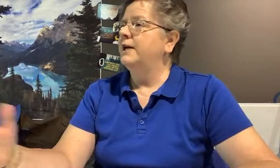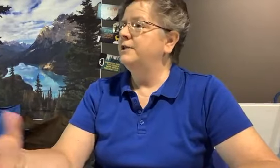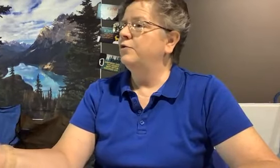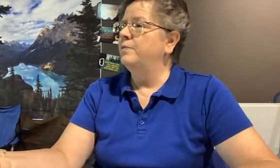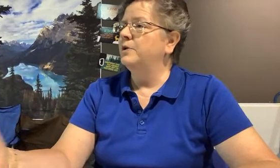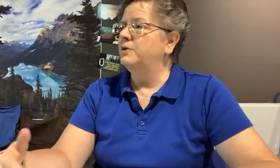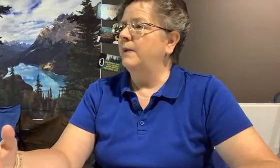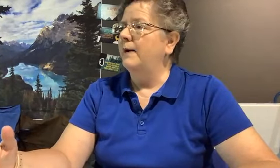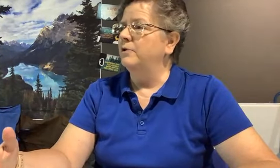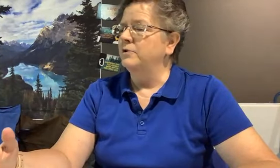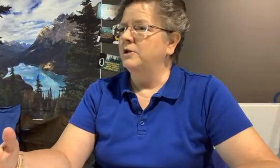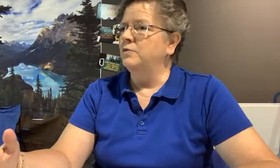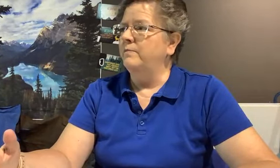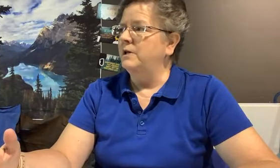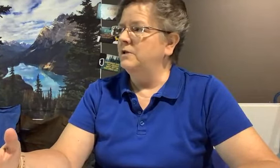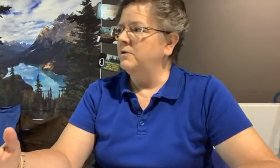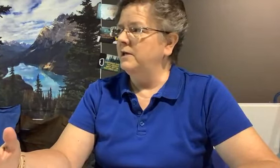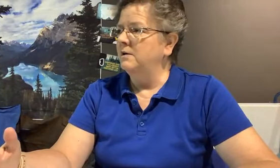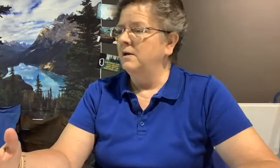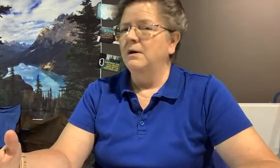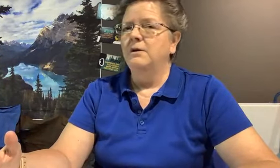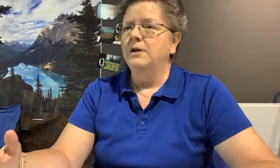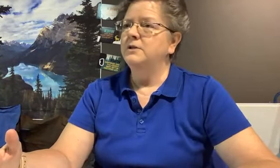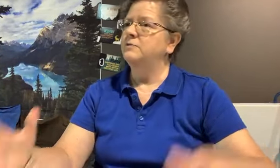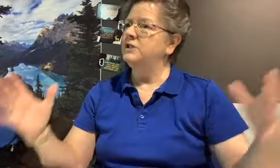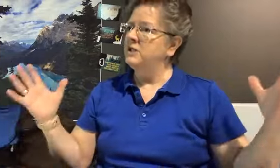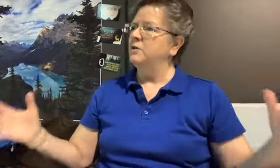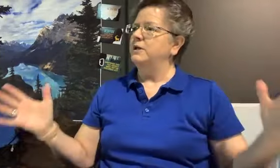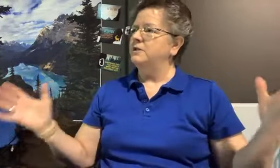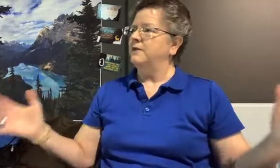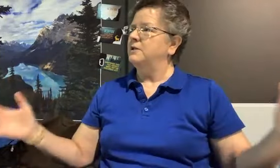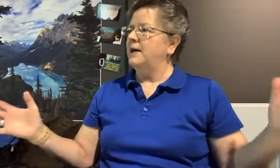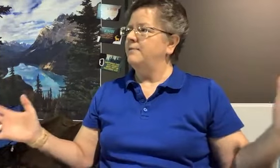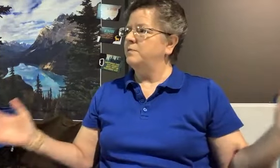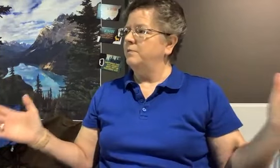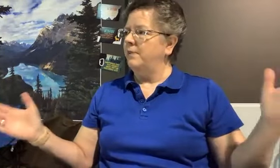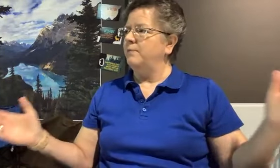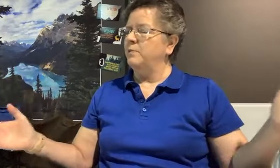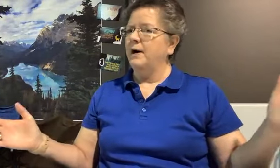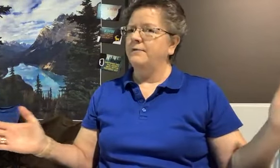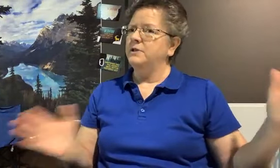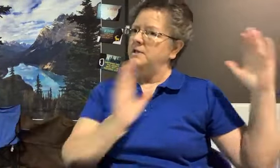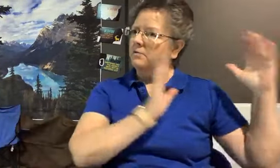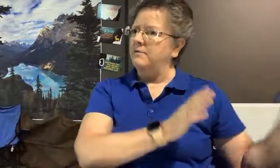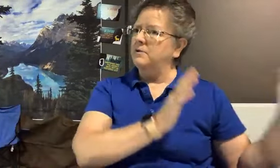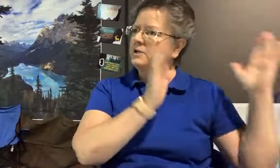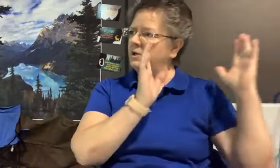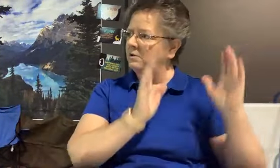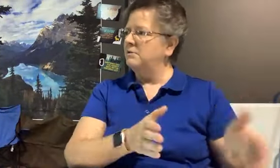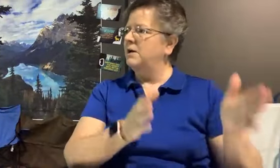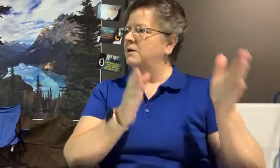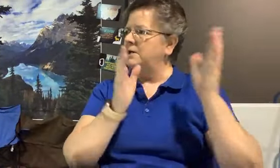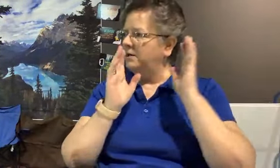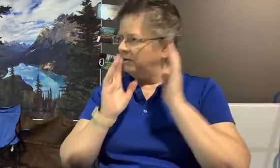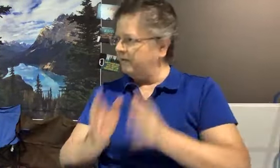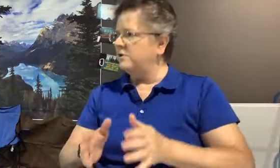studies through books of the Bible. Since we've been doing this series of end times Bible prophecy, Revelation, Daniel, 1st